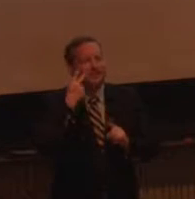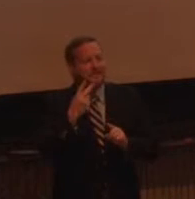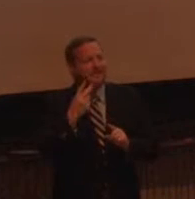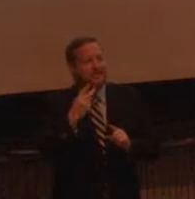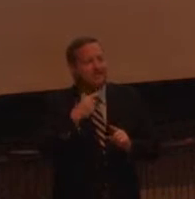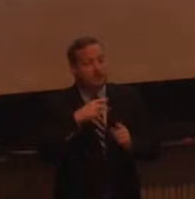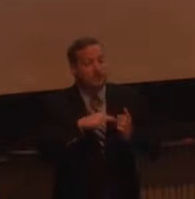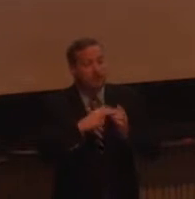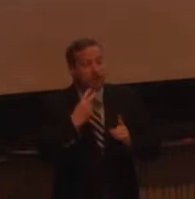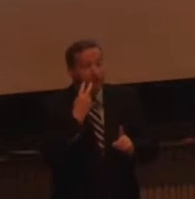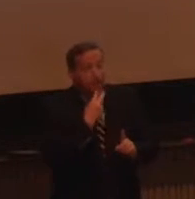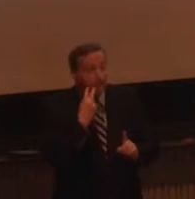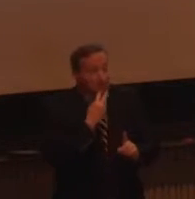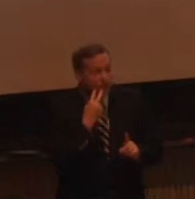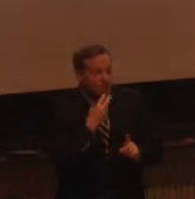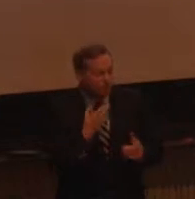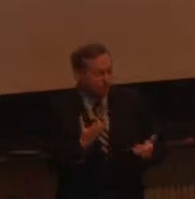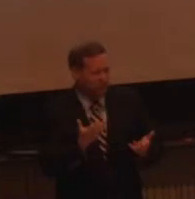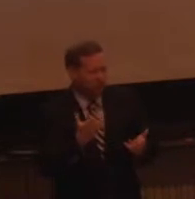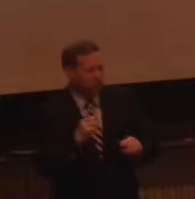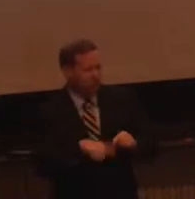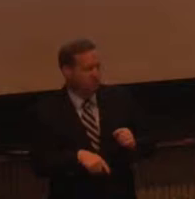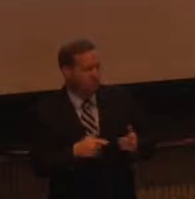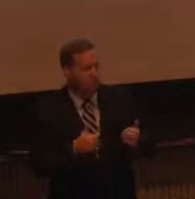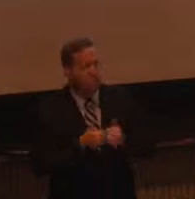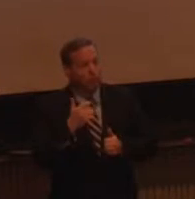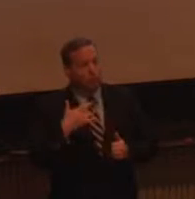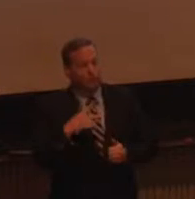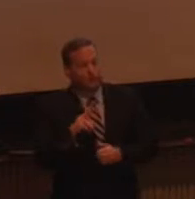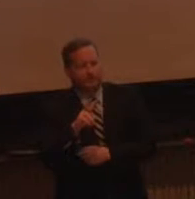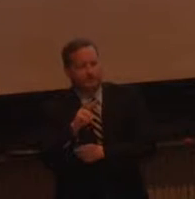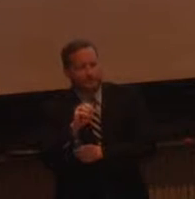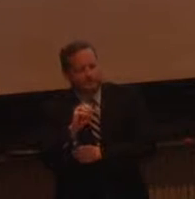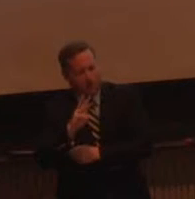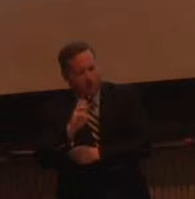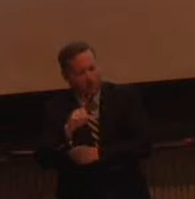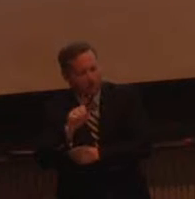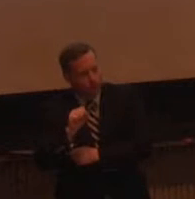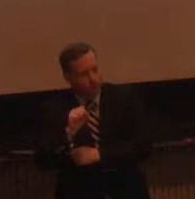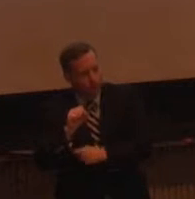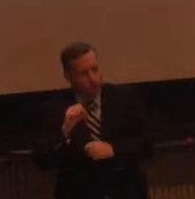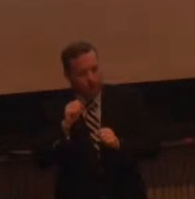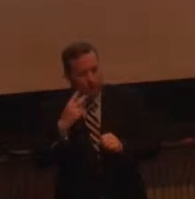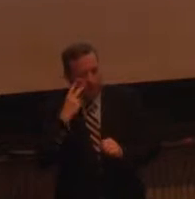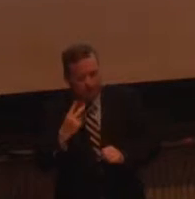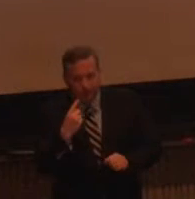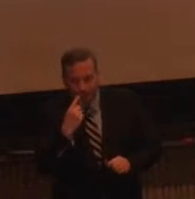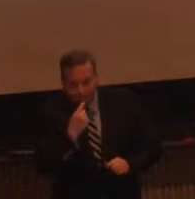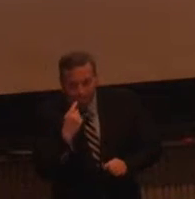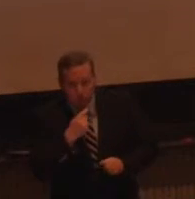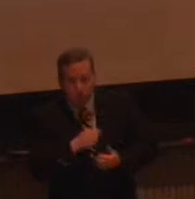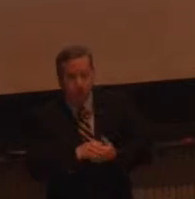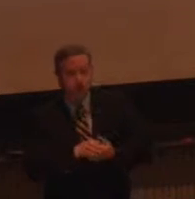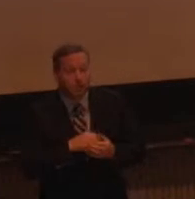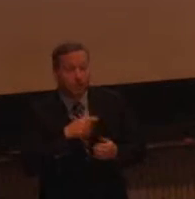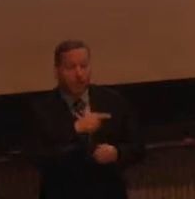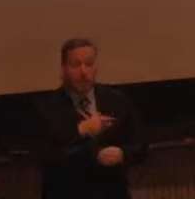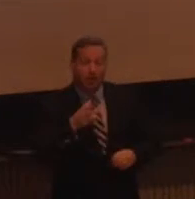are interior in the mouth. They are not visible on the outside, so they can't be lip read. Vowels